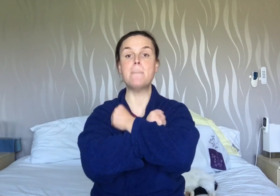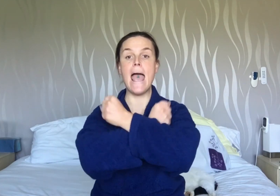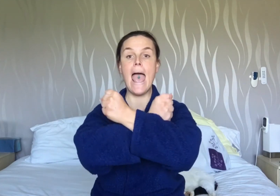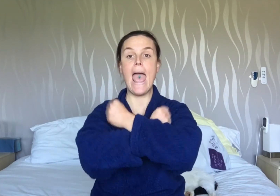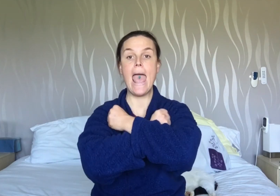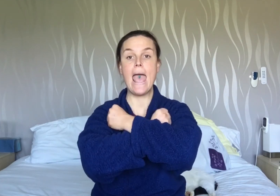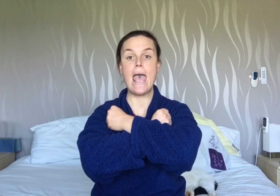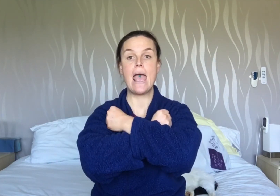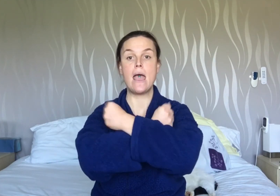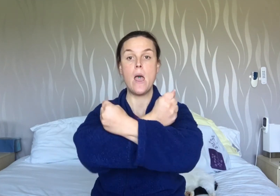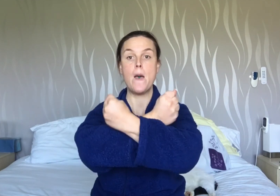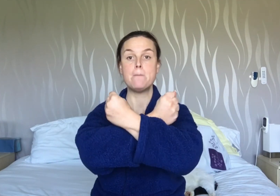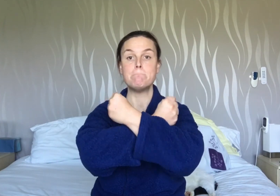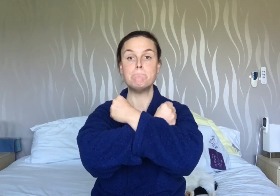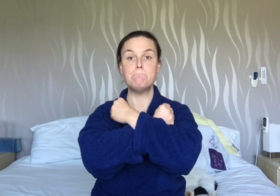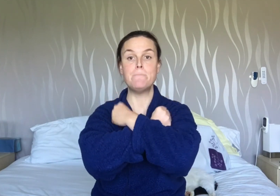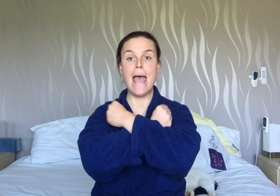Bear. Bear.